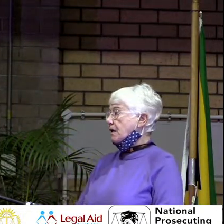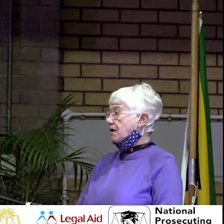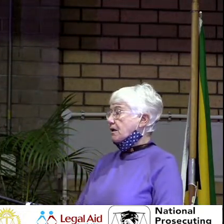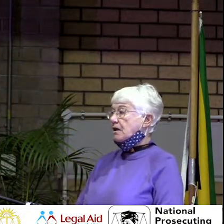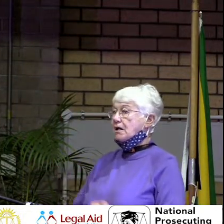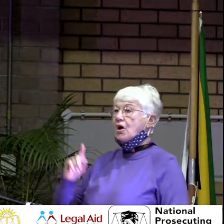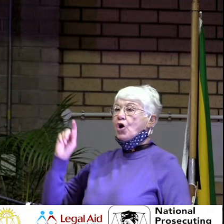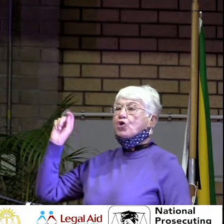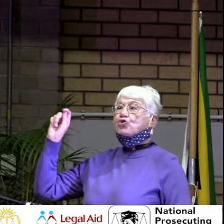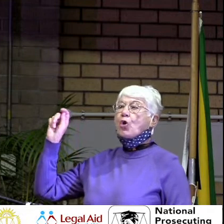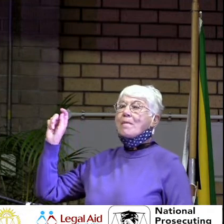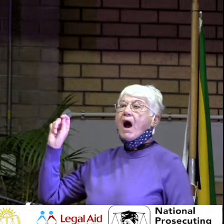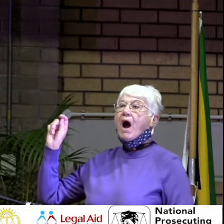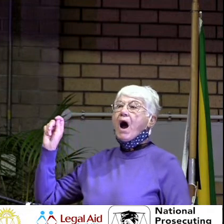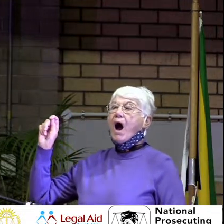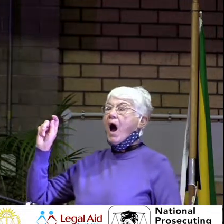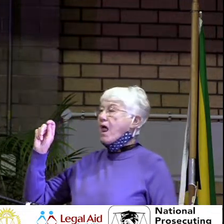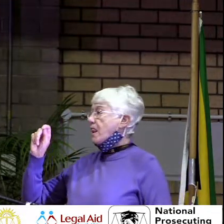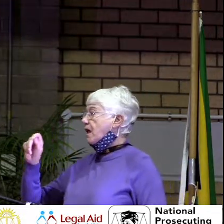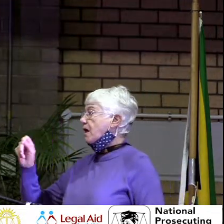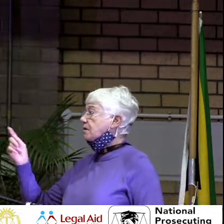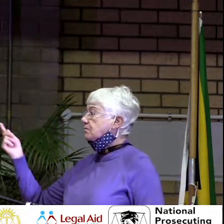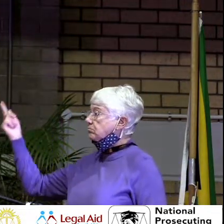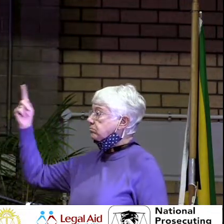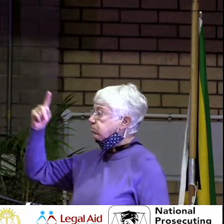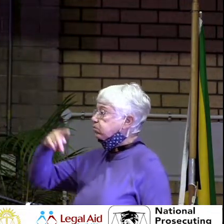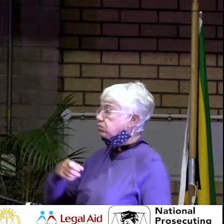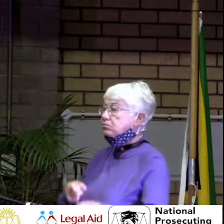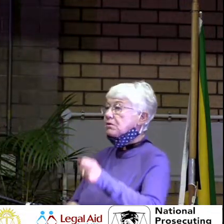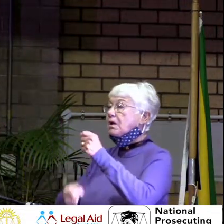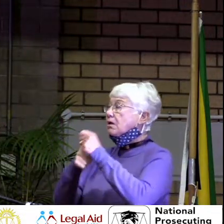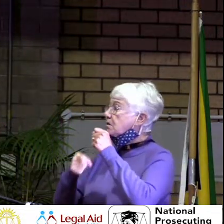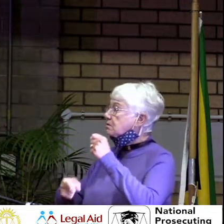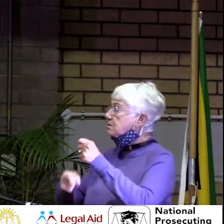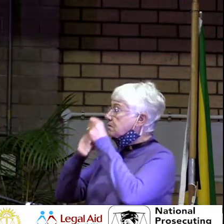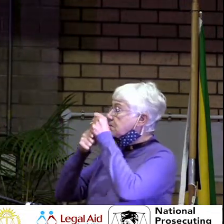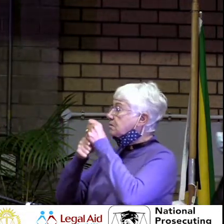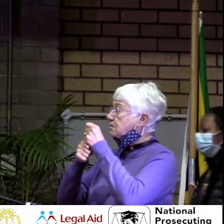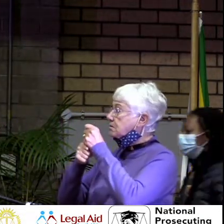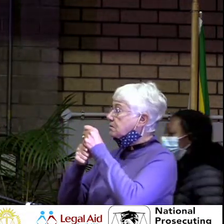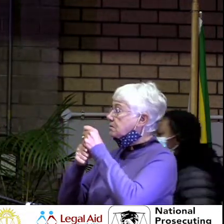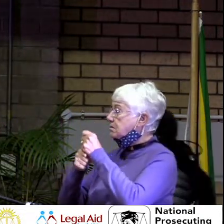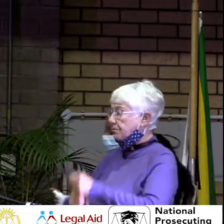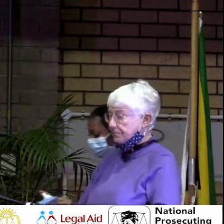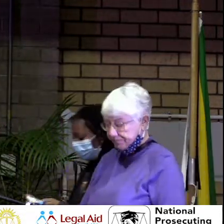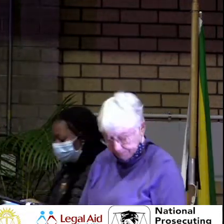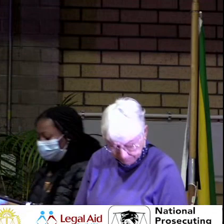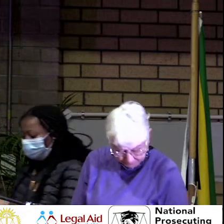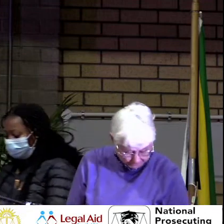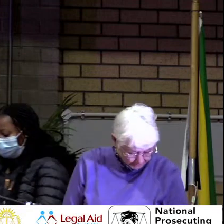Tobagale, to come and assist us with some remarks. Thank you very much.